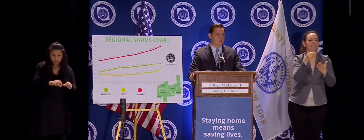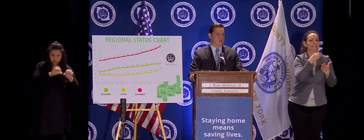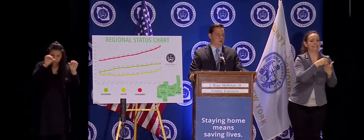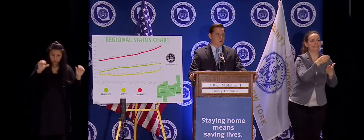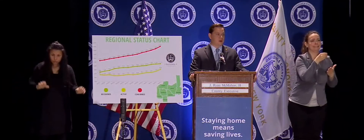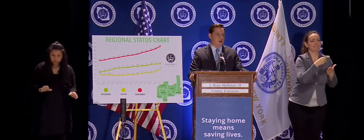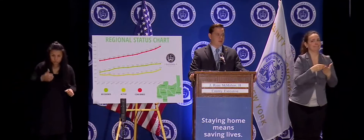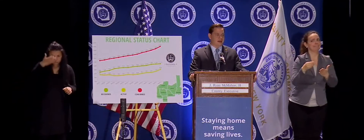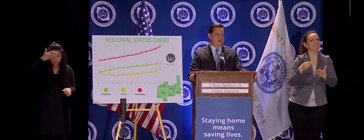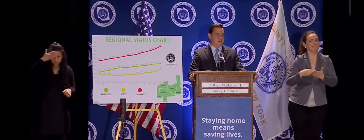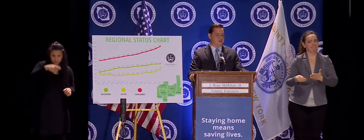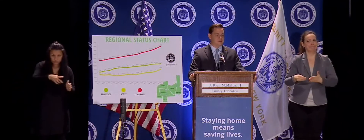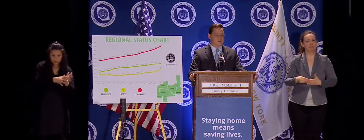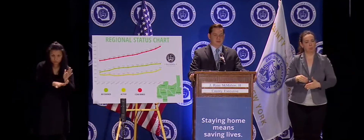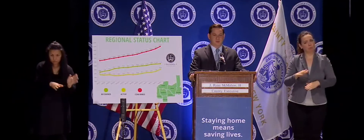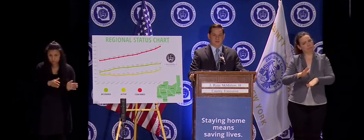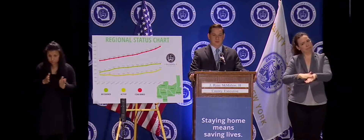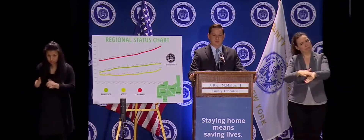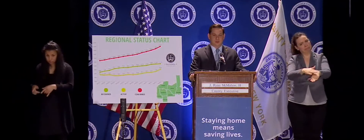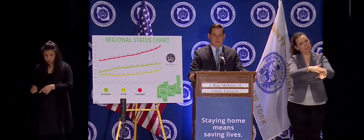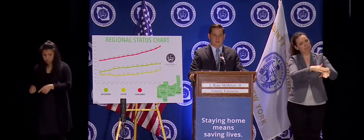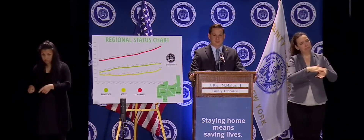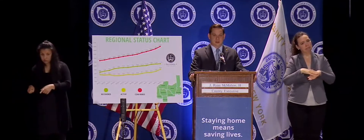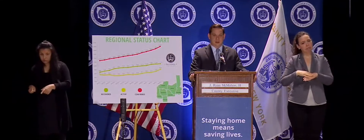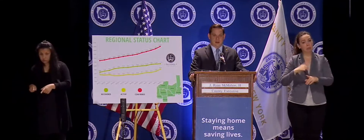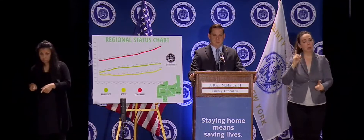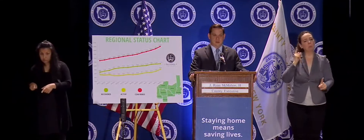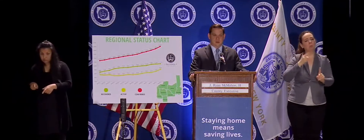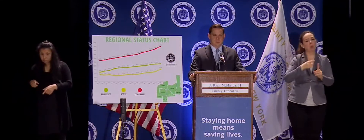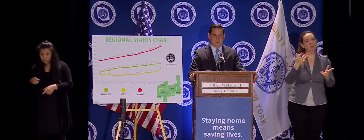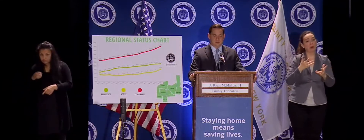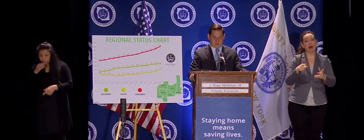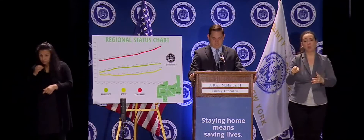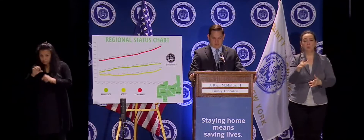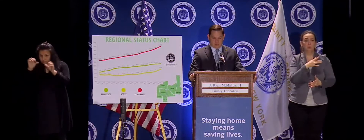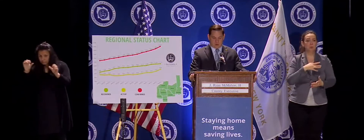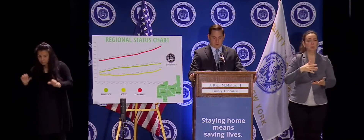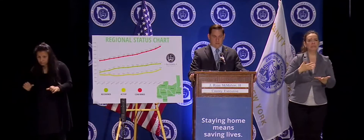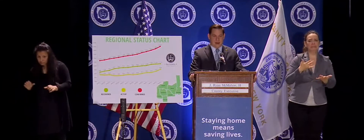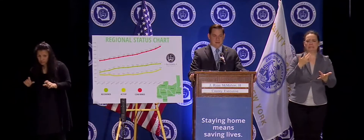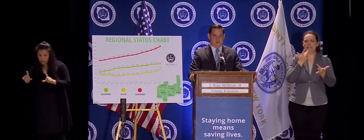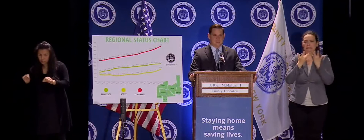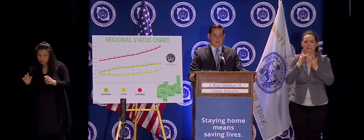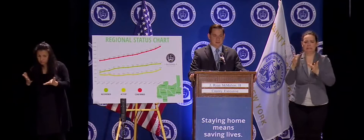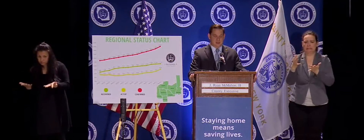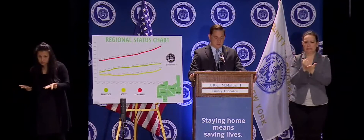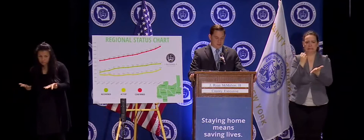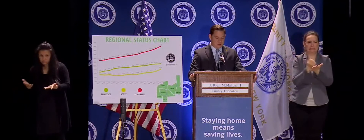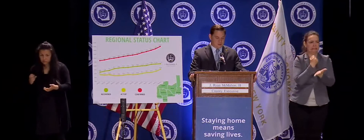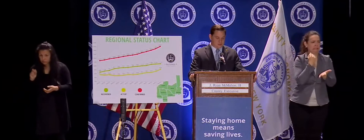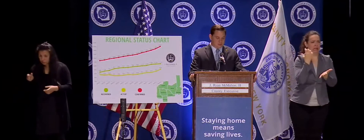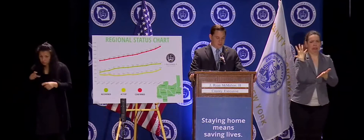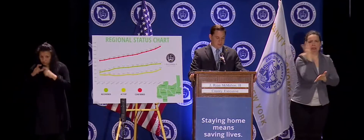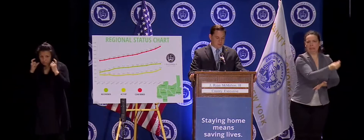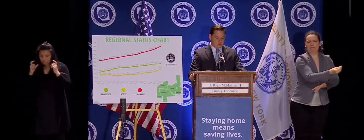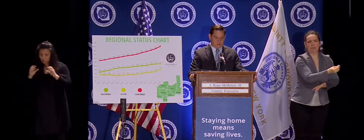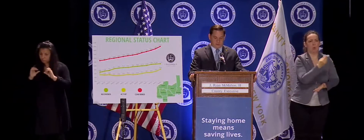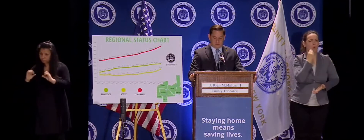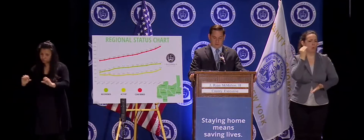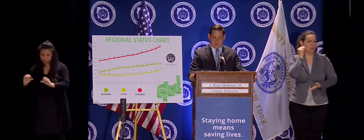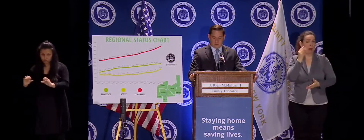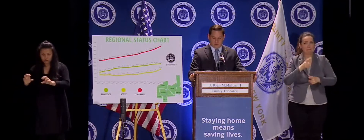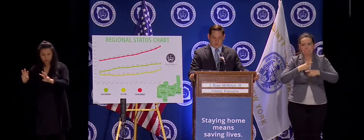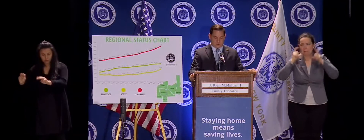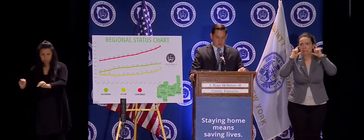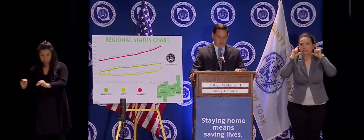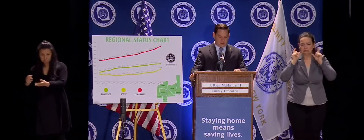need to buy things, and we need to do this. Certainly, wearing a mask is something that I know some people have